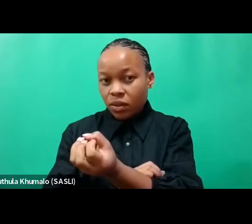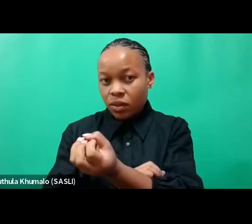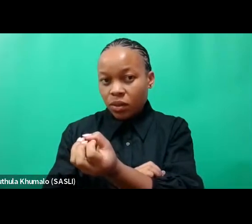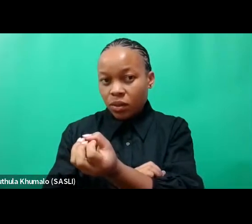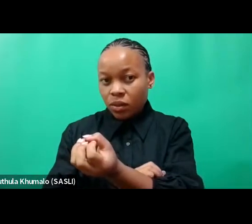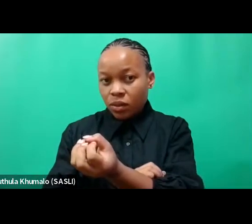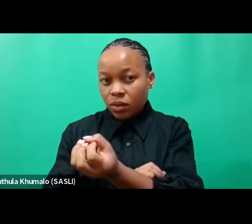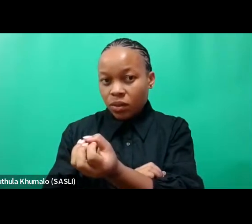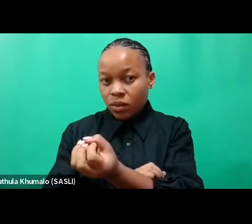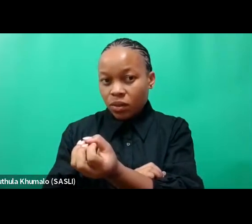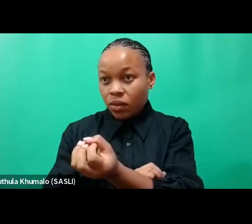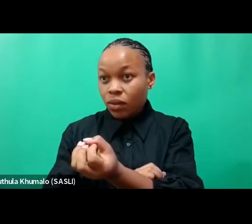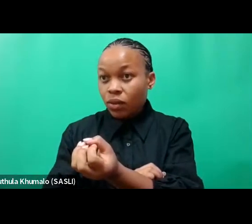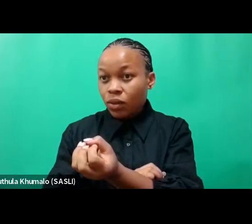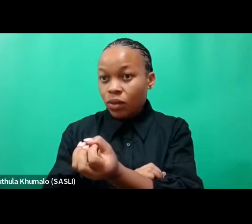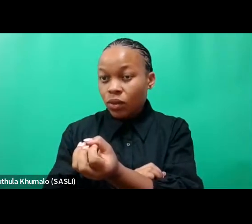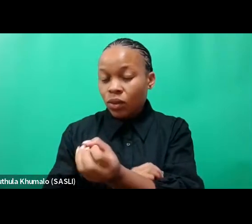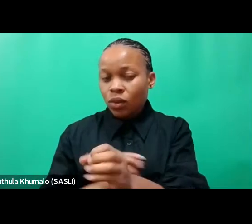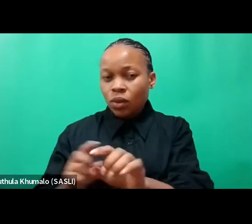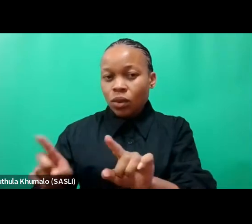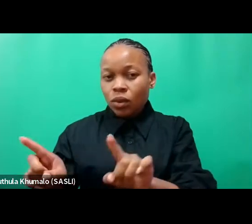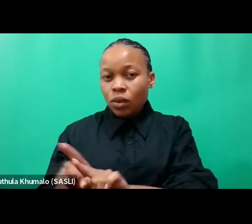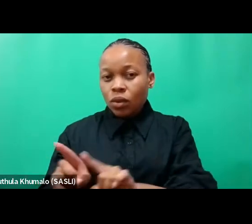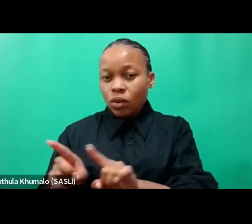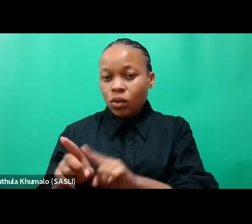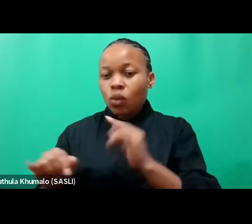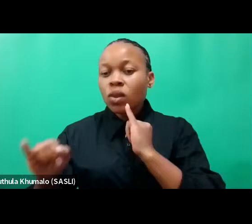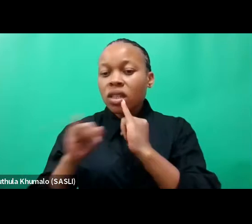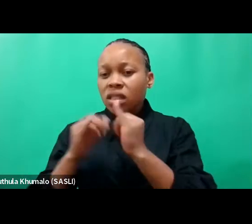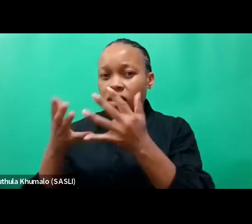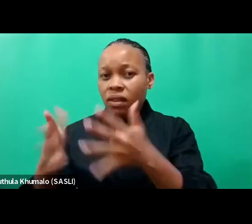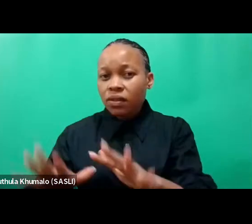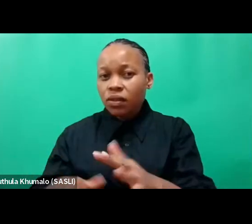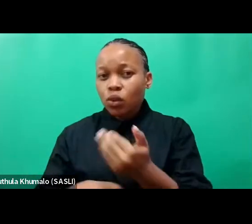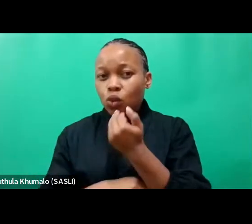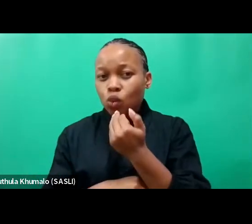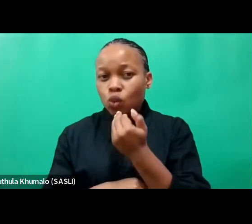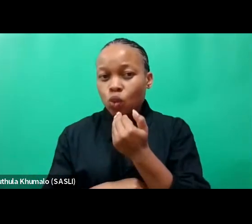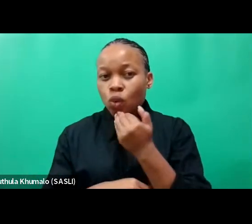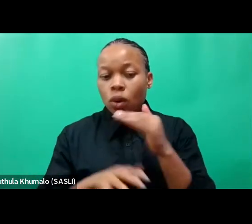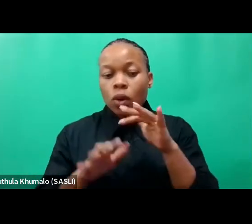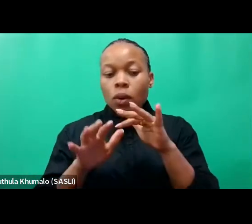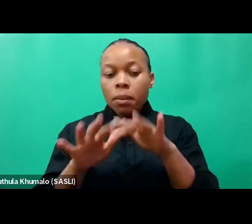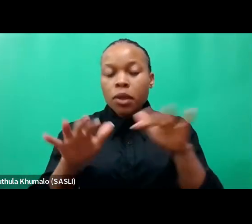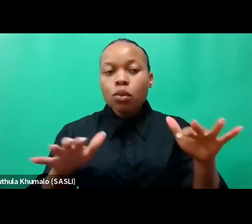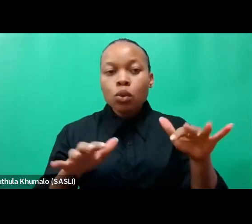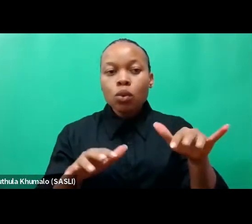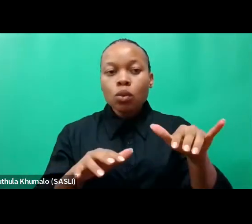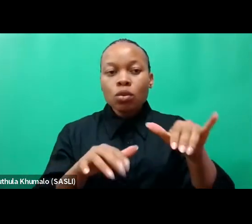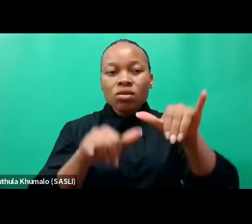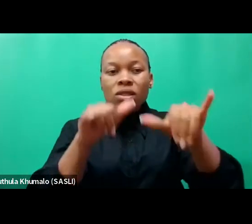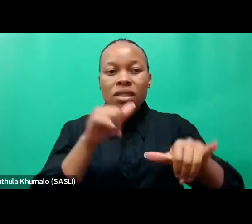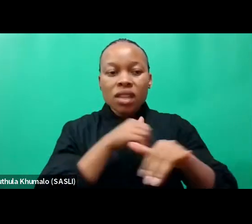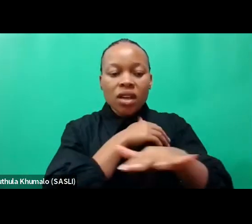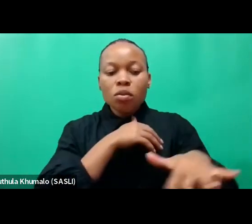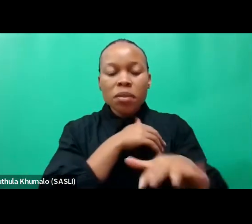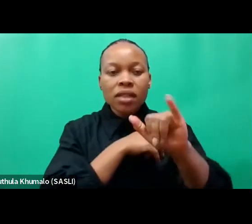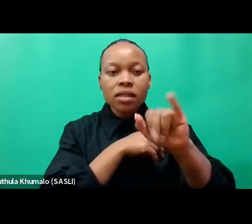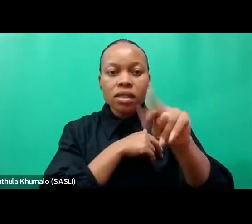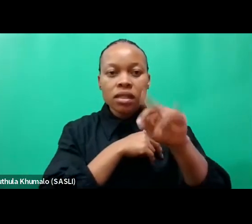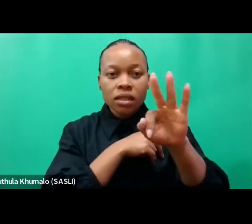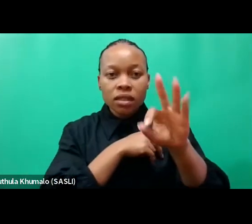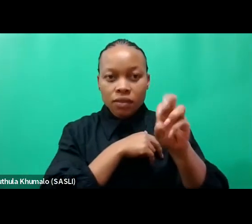also interviewed people that were like key informants, people that played an important role in the implementation of the